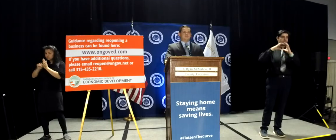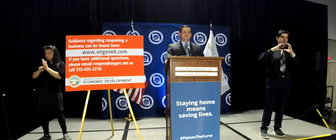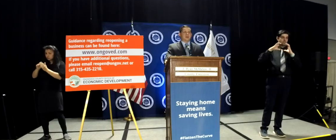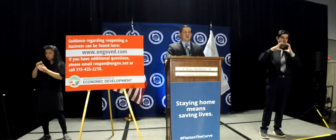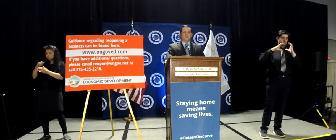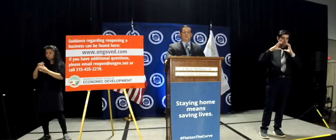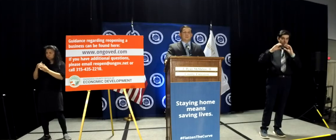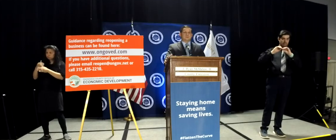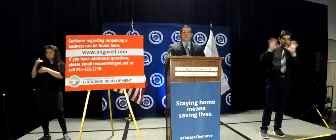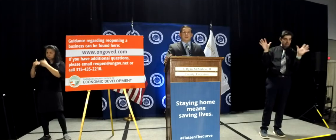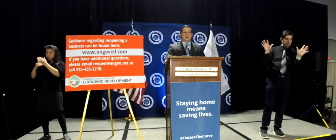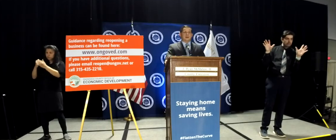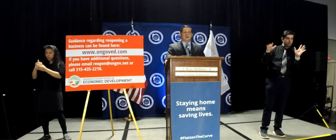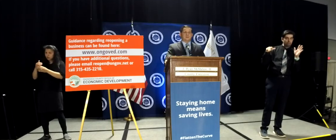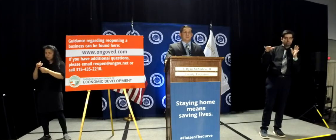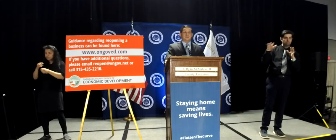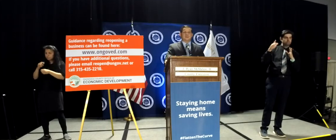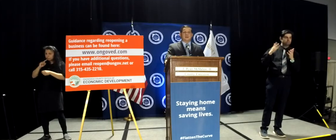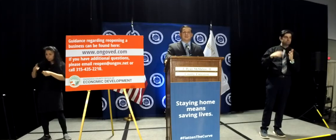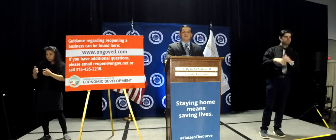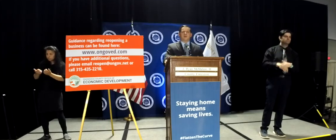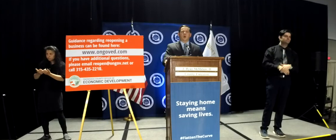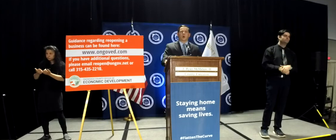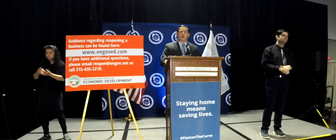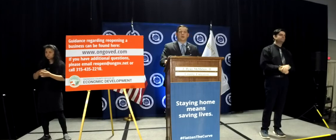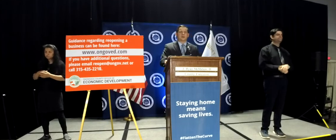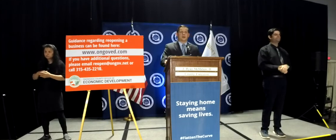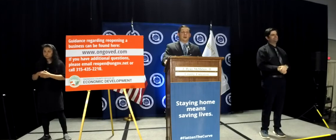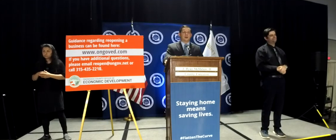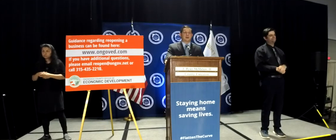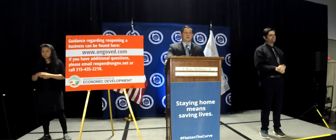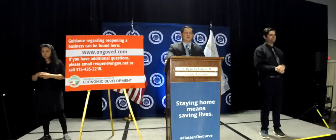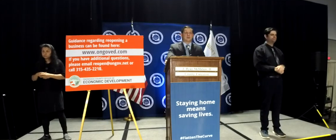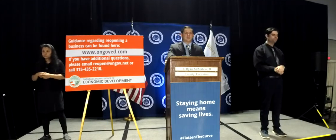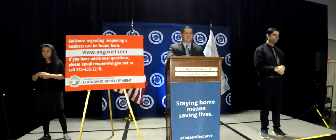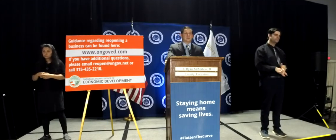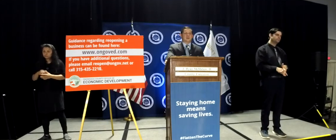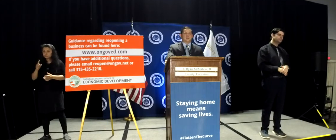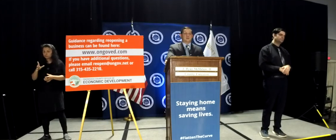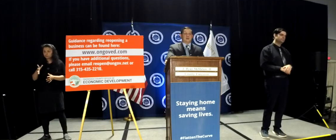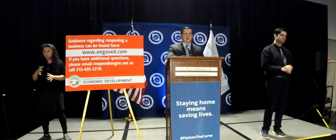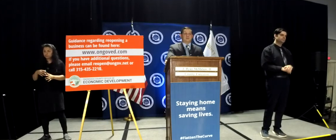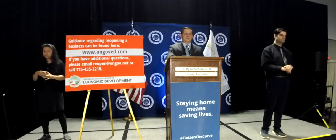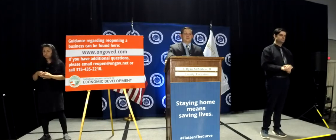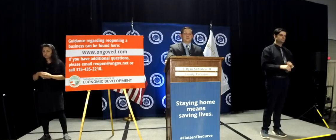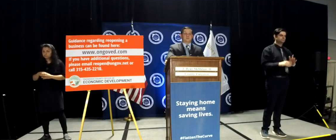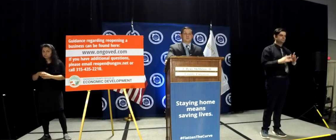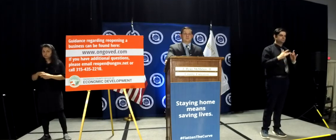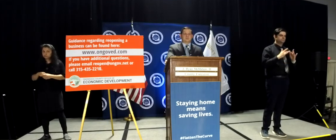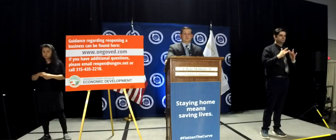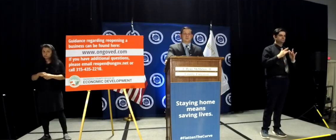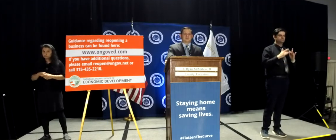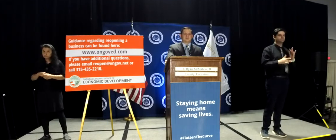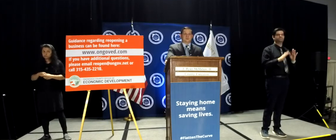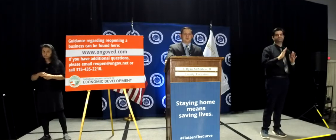I don't know. I don't think a disconnect's a fair word. I think you have the governor